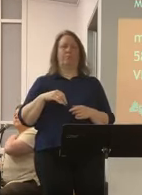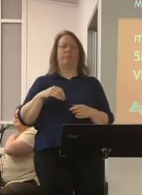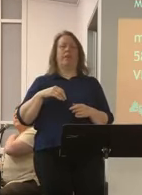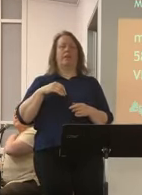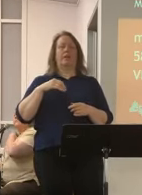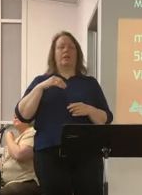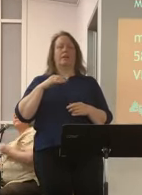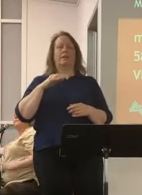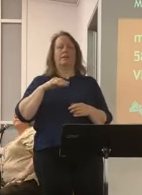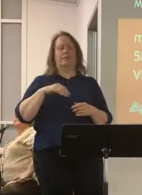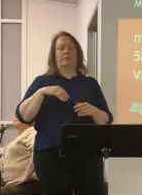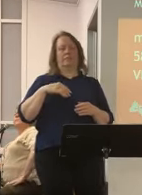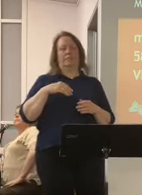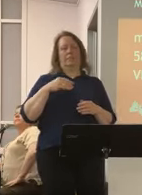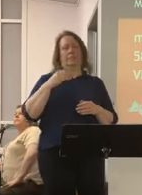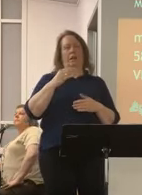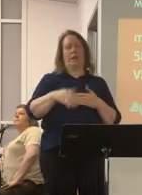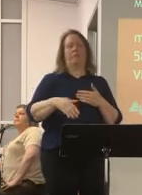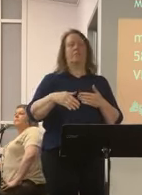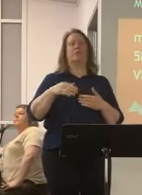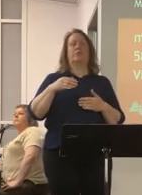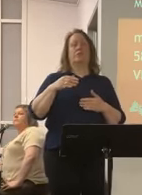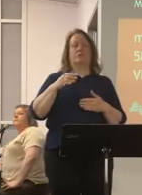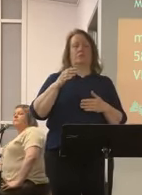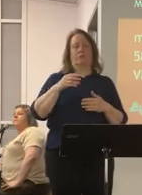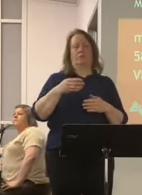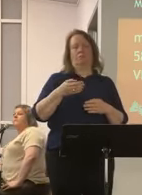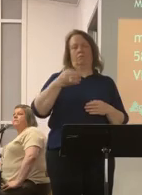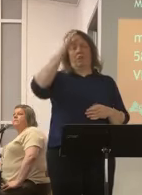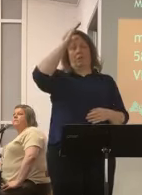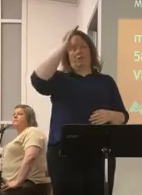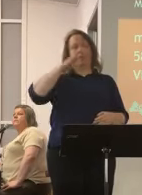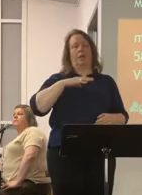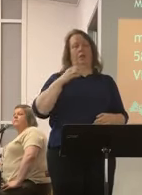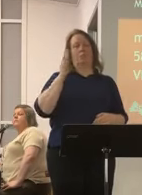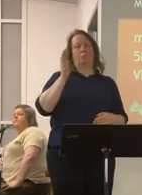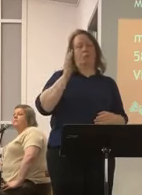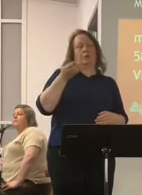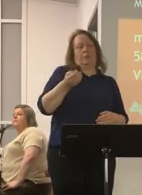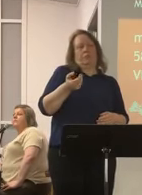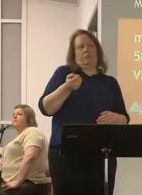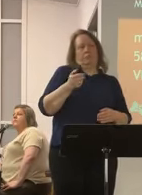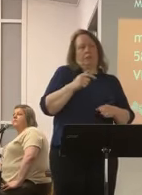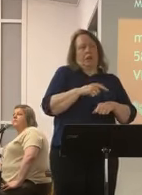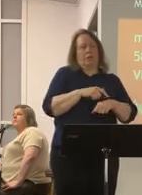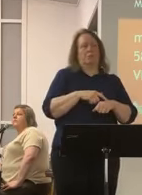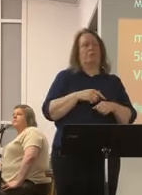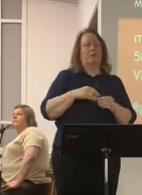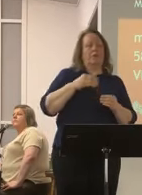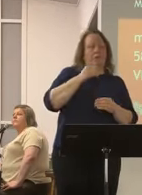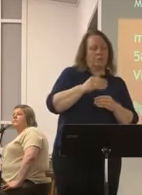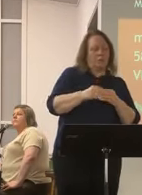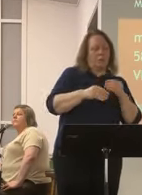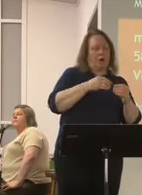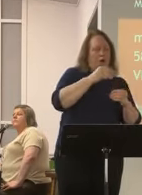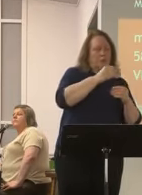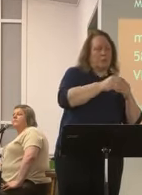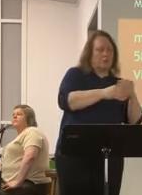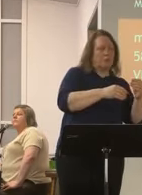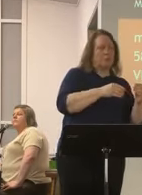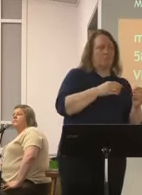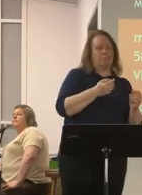sermons and met us as a group and prayed about it. So it's a process. It's a process. It's going to take a while. It's going to take a few more